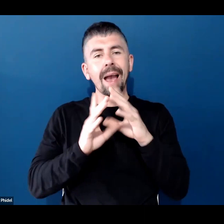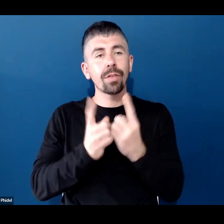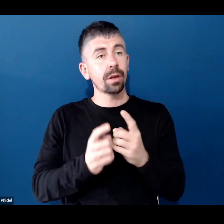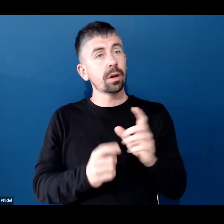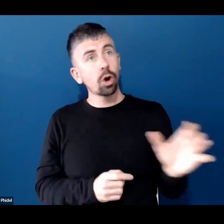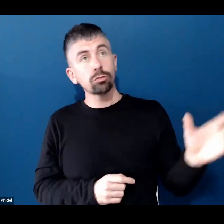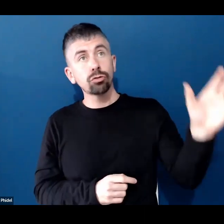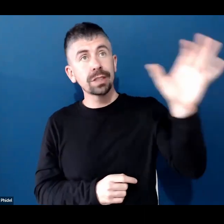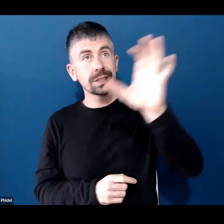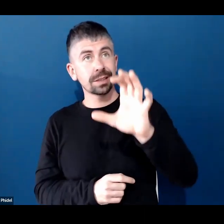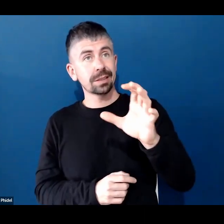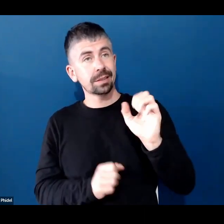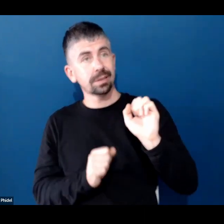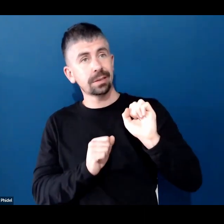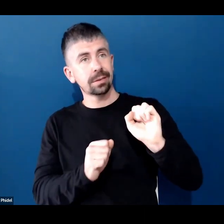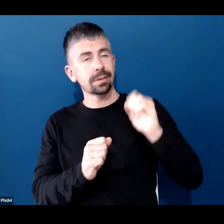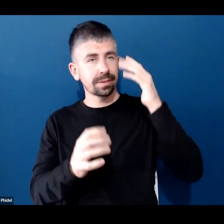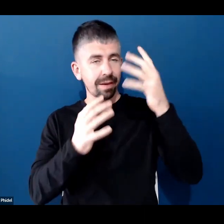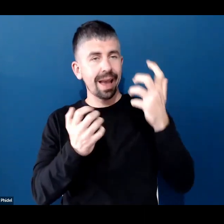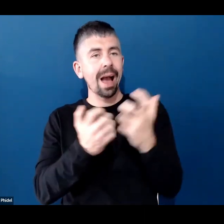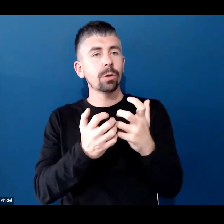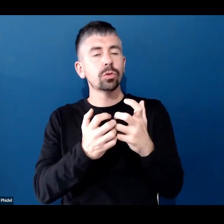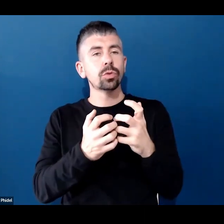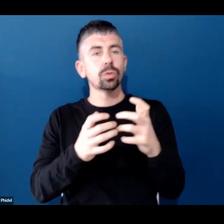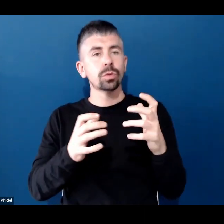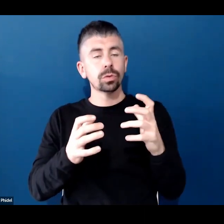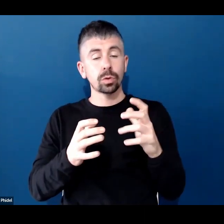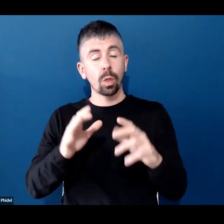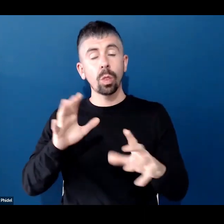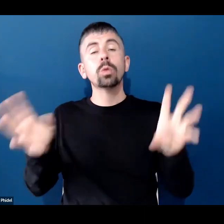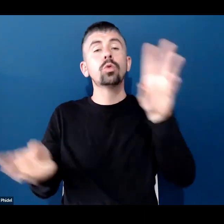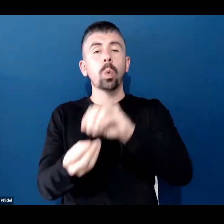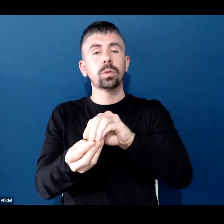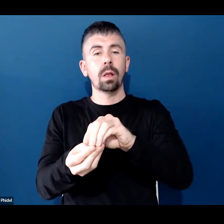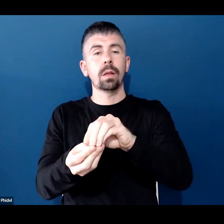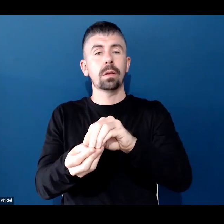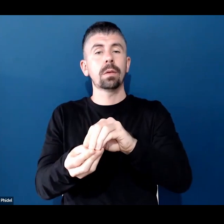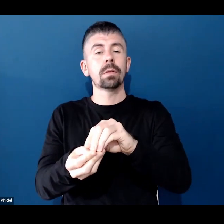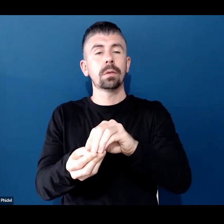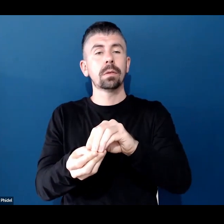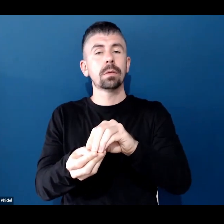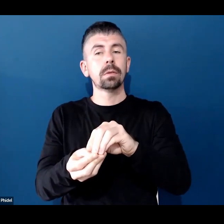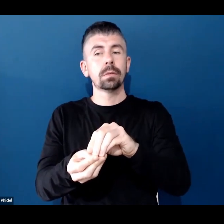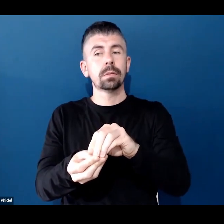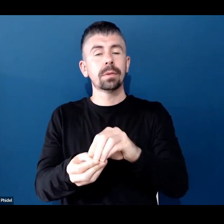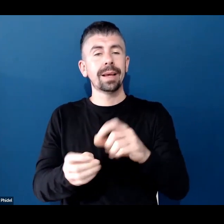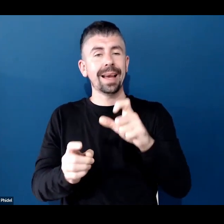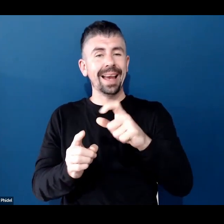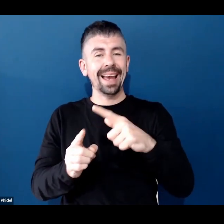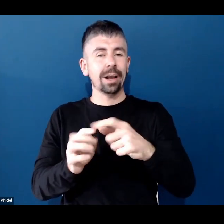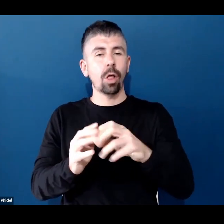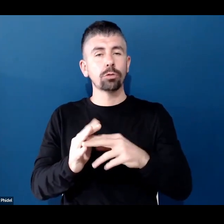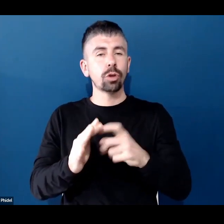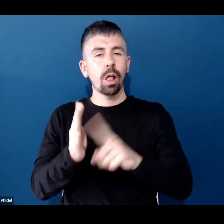or theories that manage to explain how you can shrink the total ecological footprint, meaning getting back within